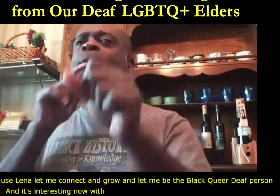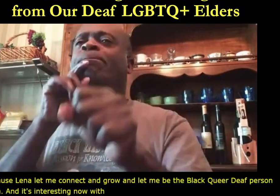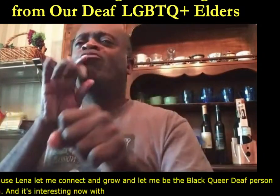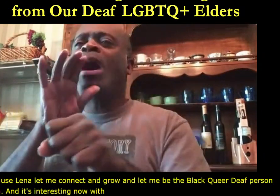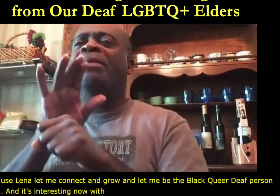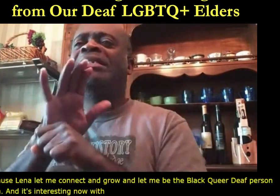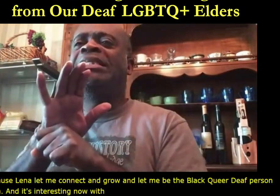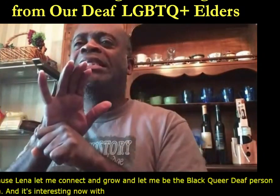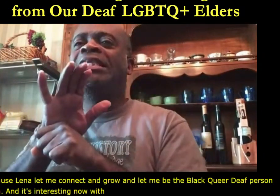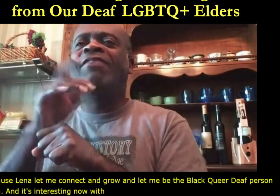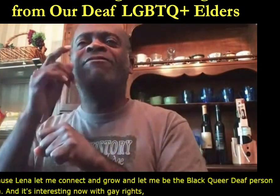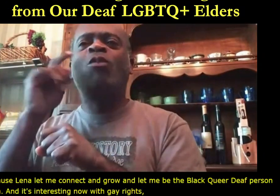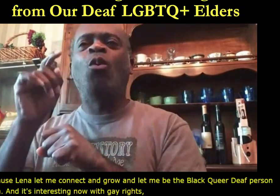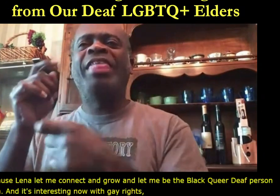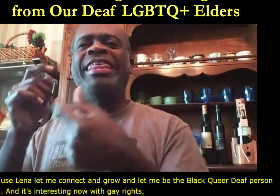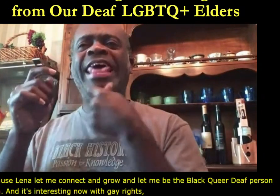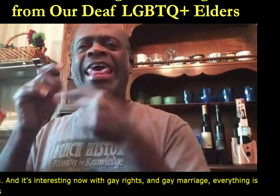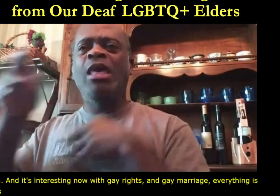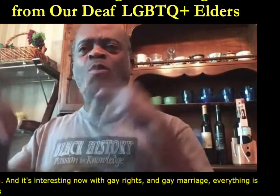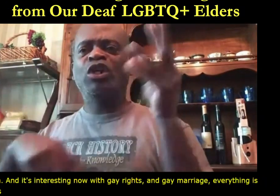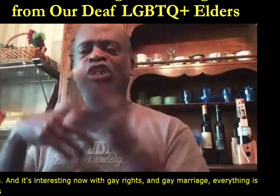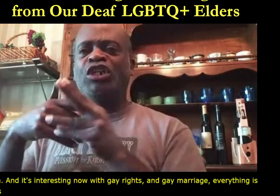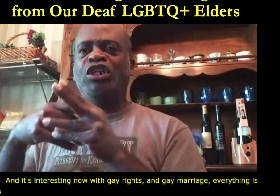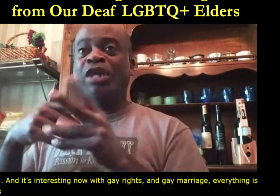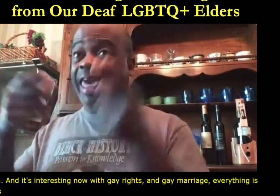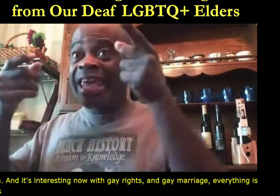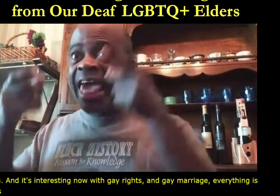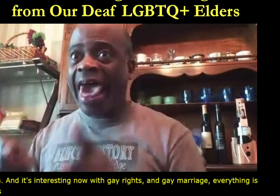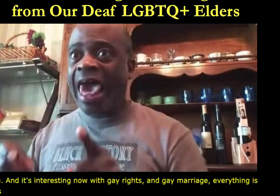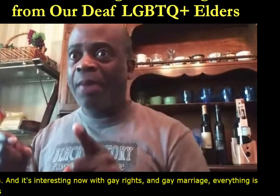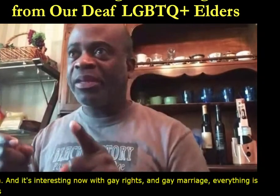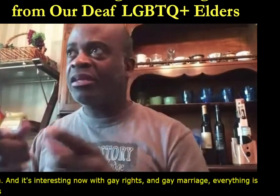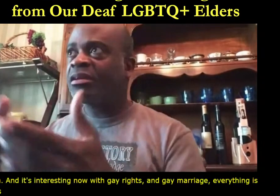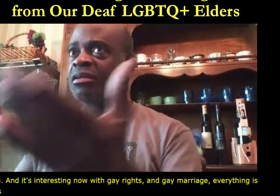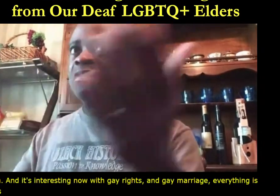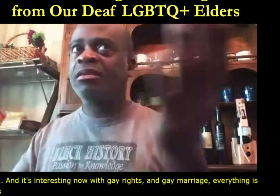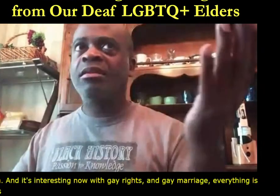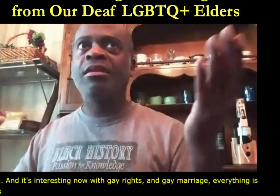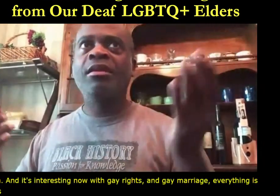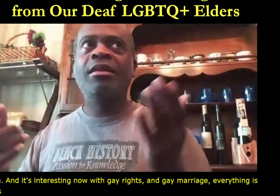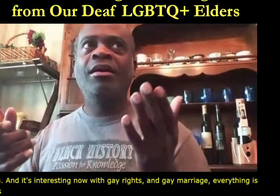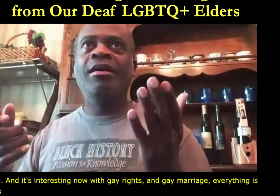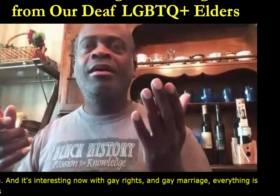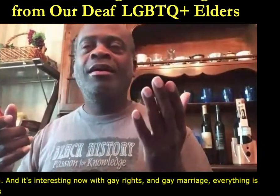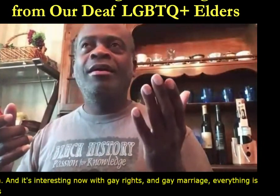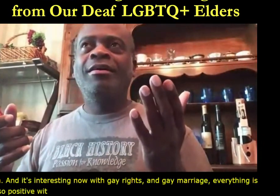like the future's promise for the gay world is happening now